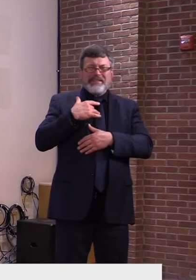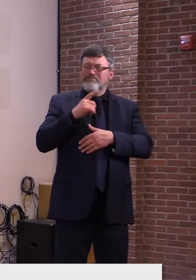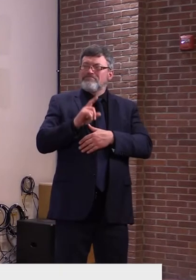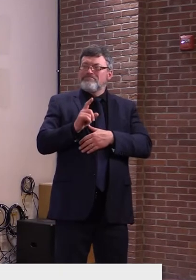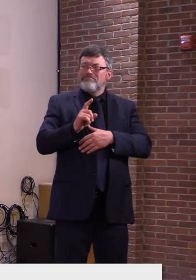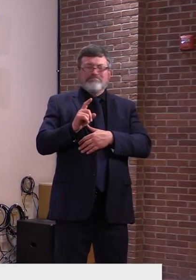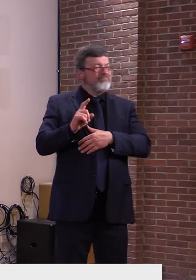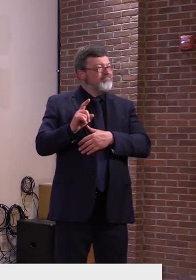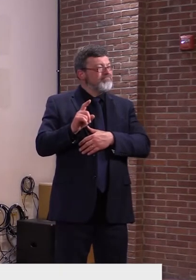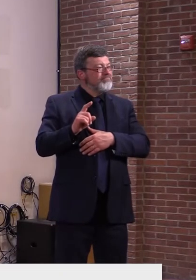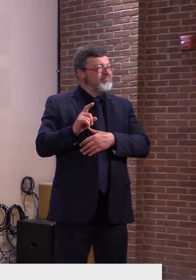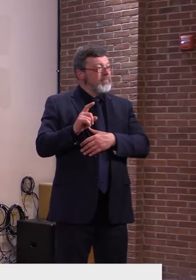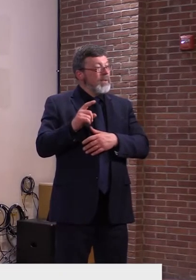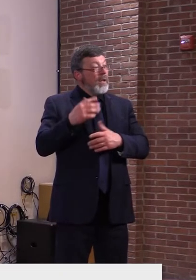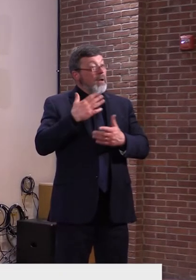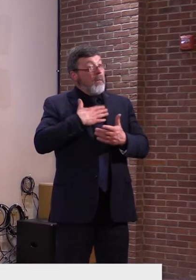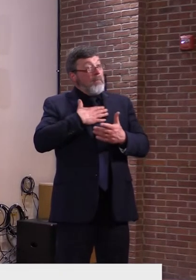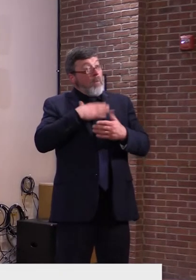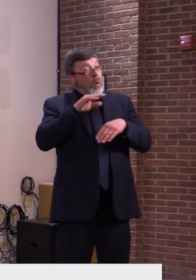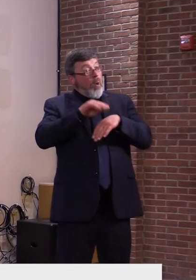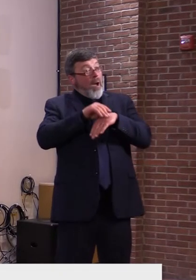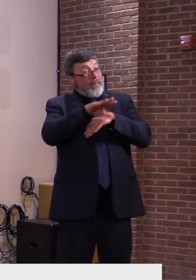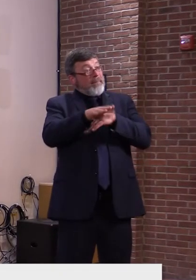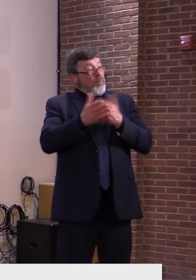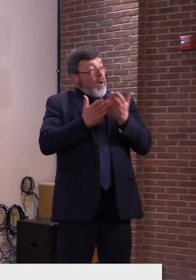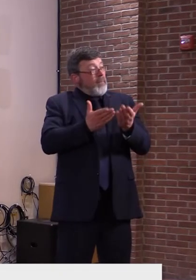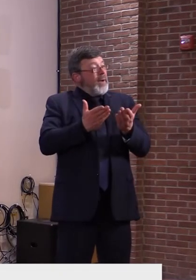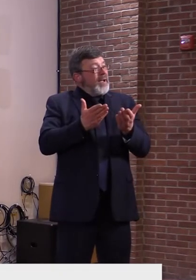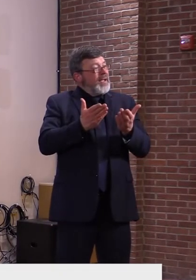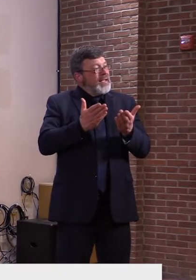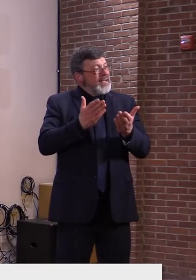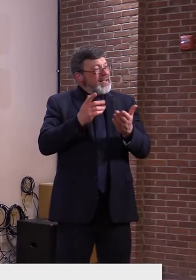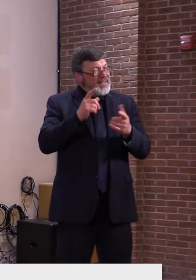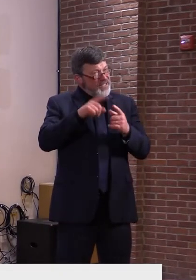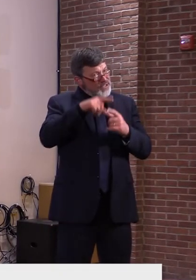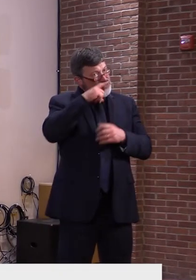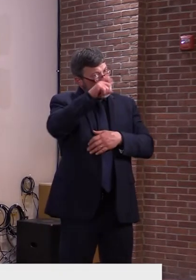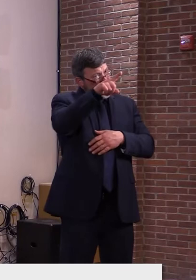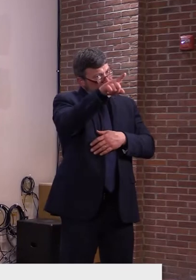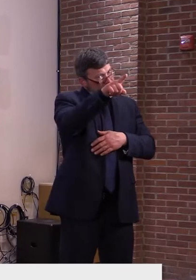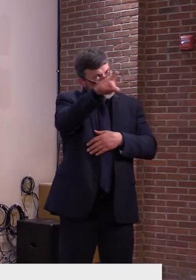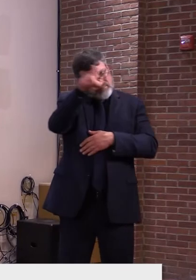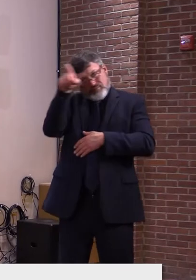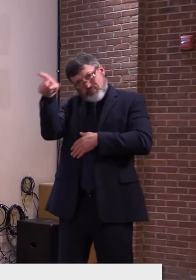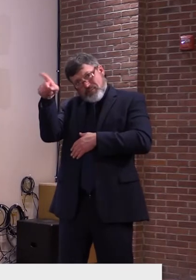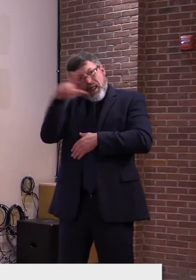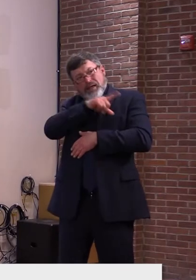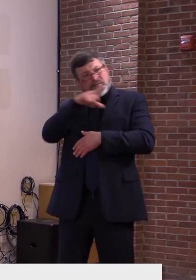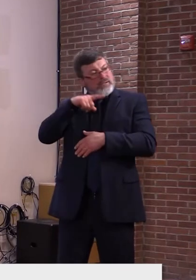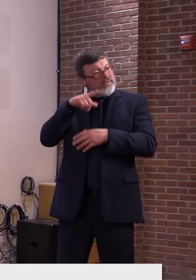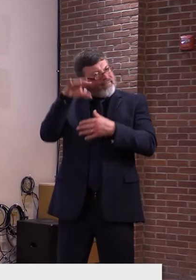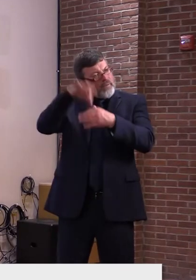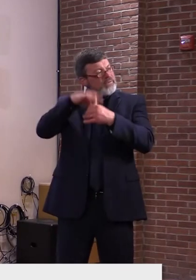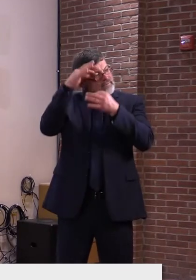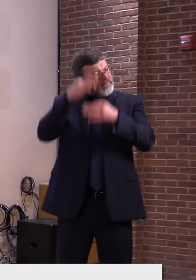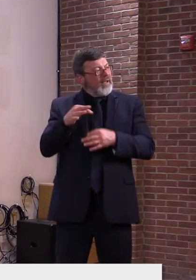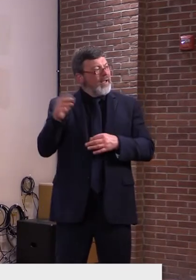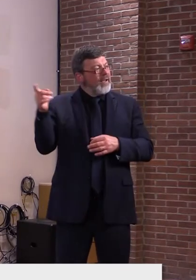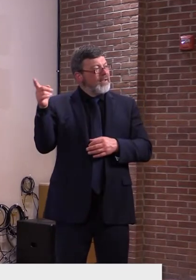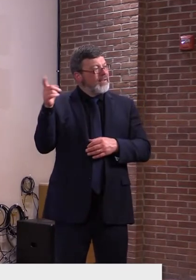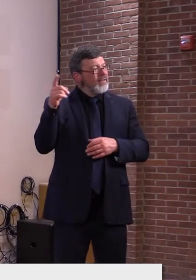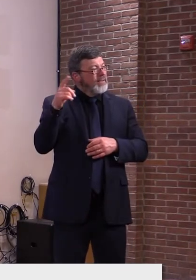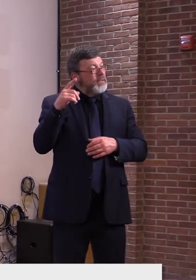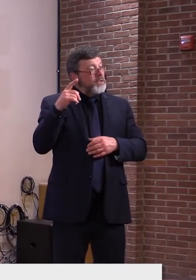make recommendations, then it needs to come back to the legislature. They can give up their authority in their